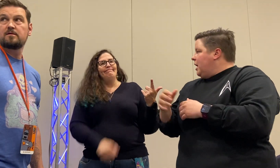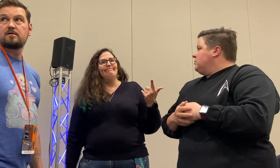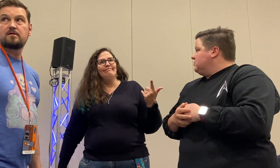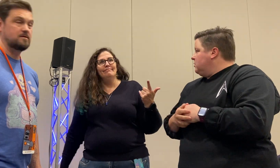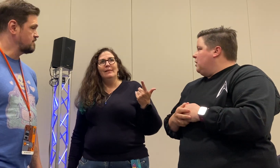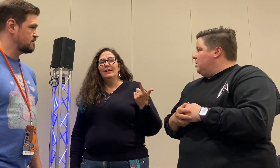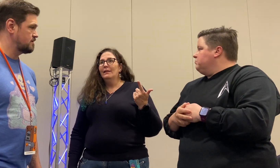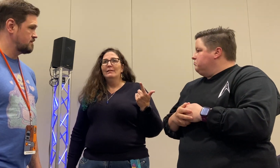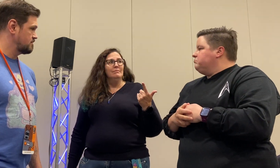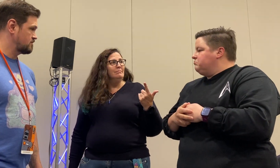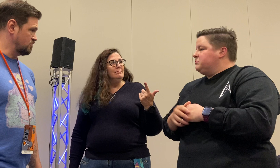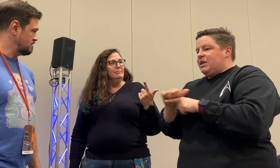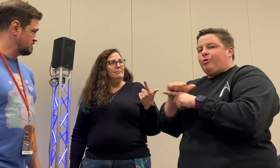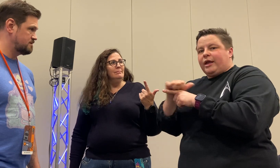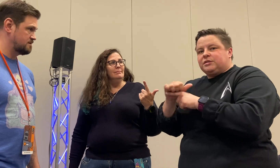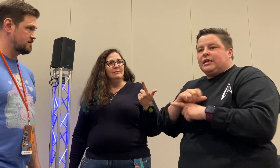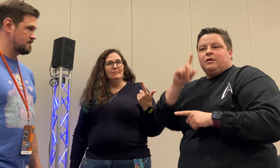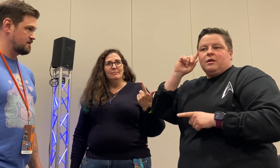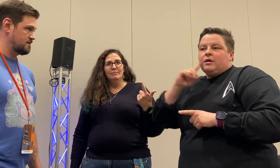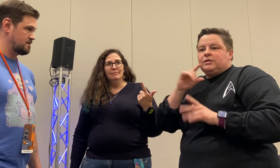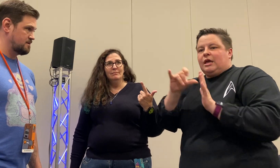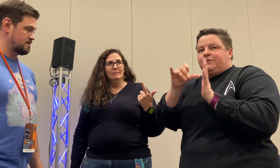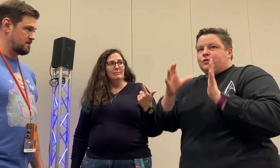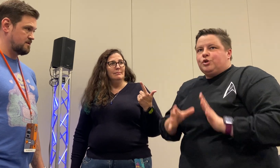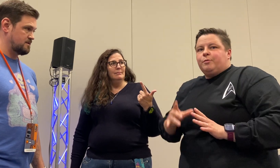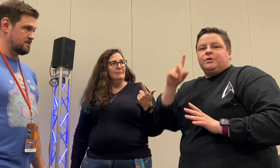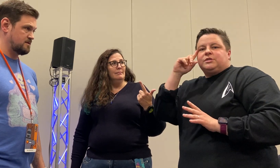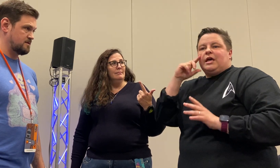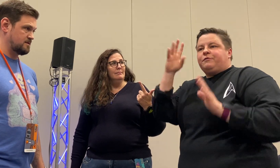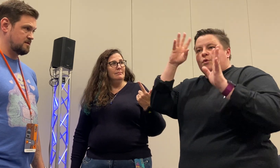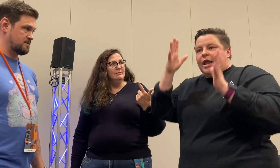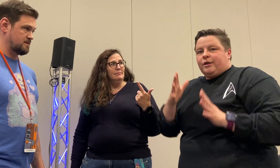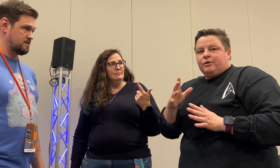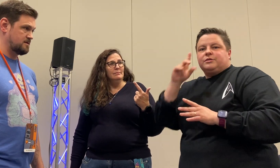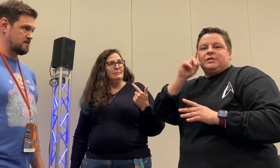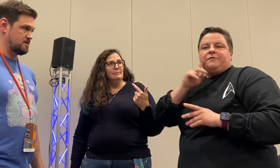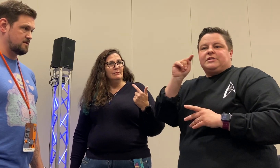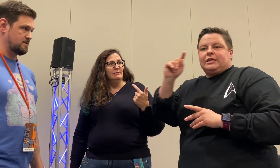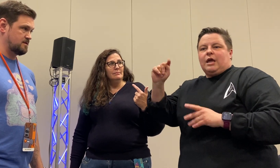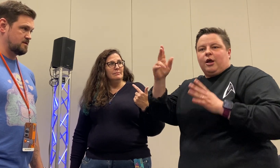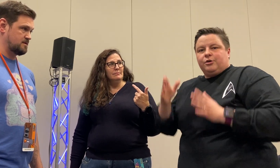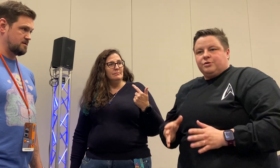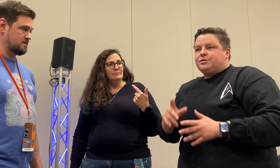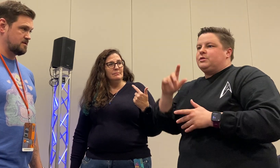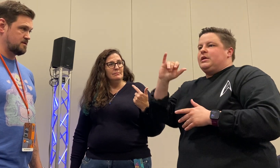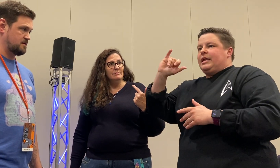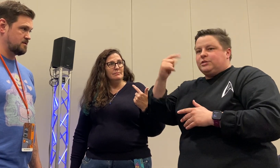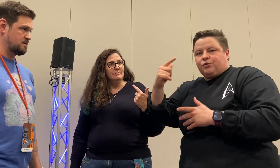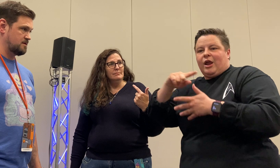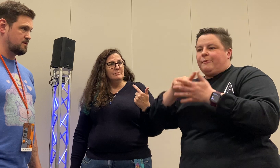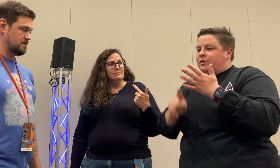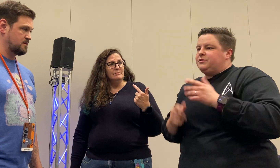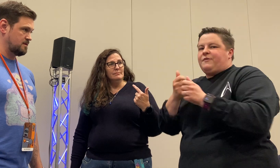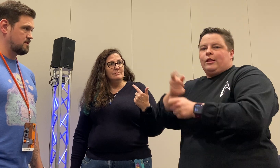yeah, keep practicing. Deaf YouTubers, deaf creators, deaf TikTokers, Instagramers, follow